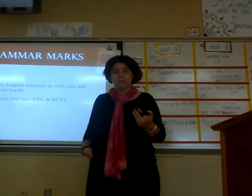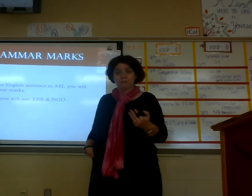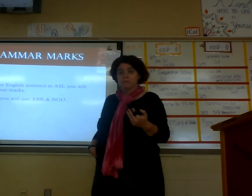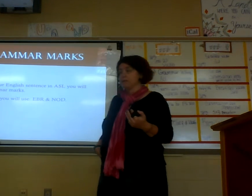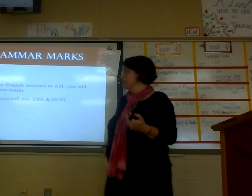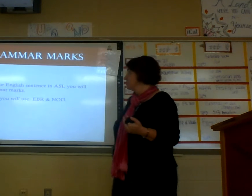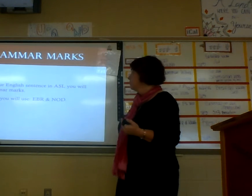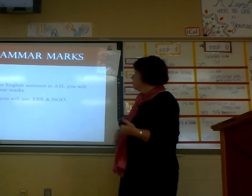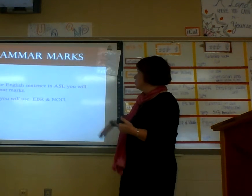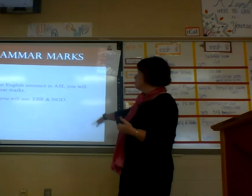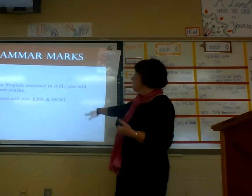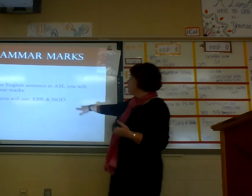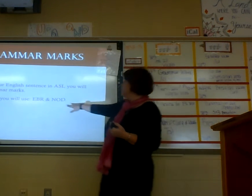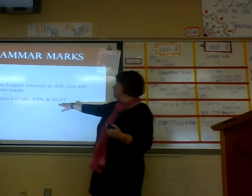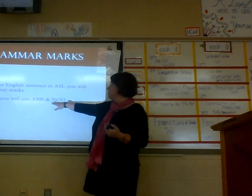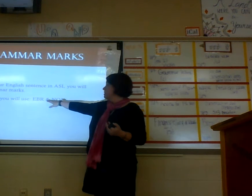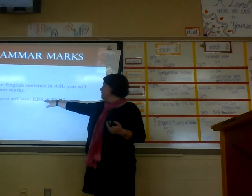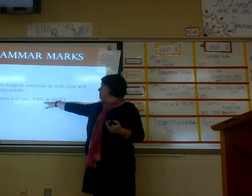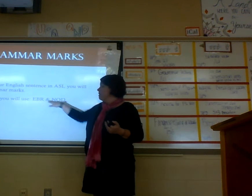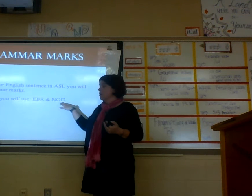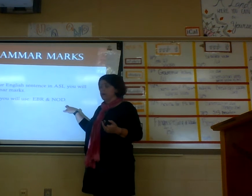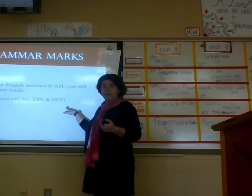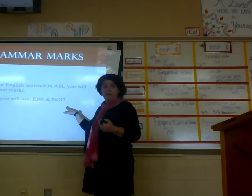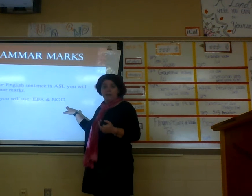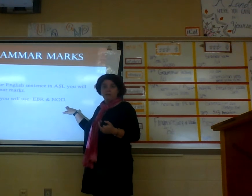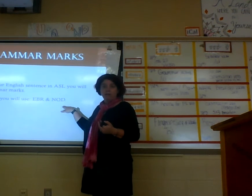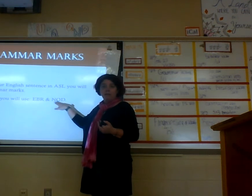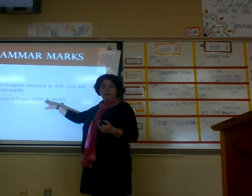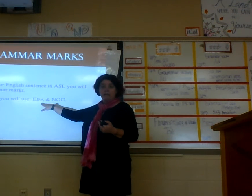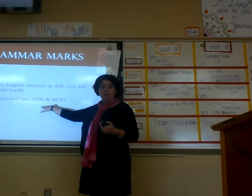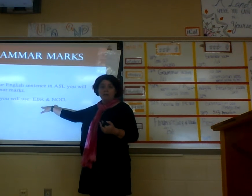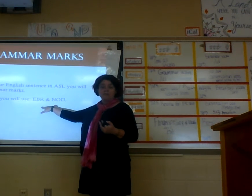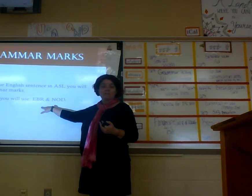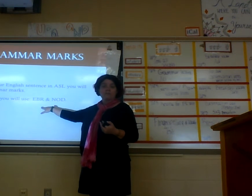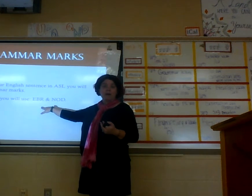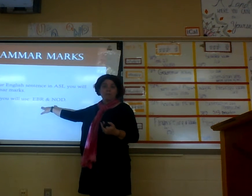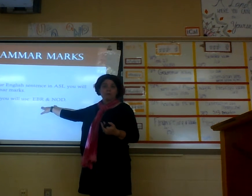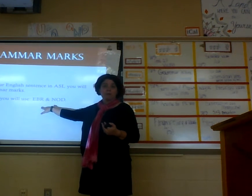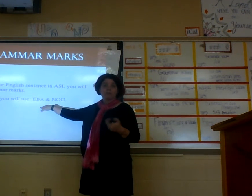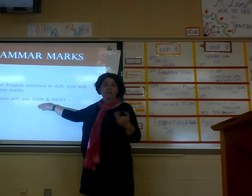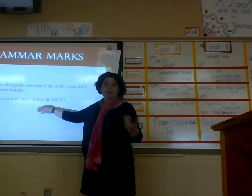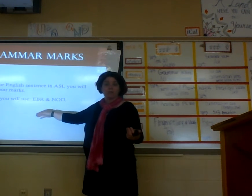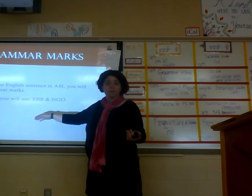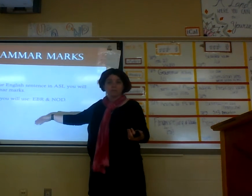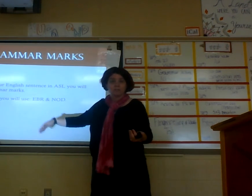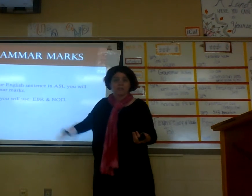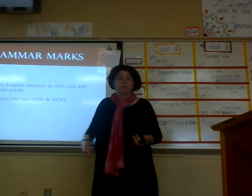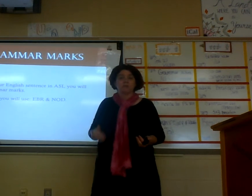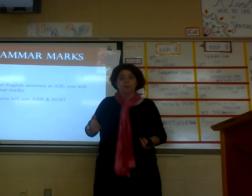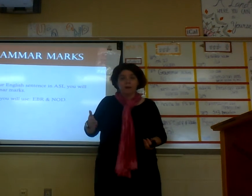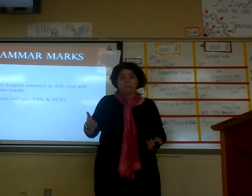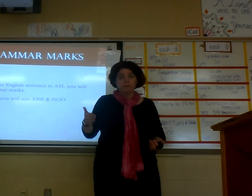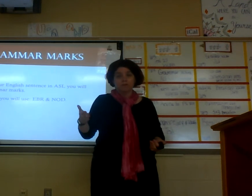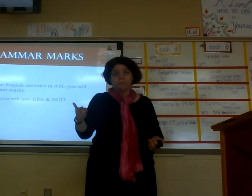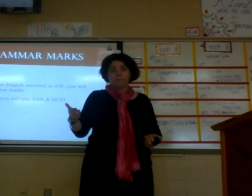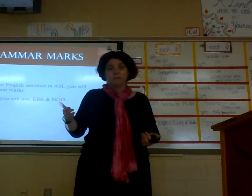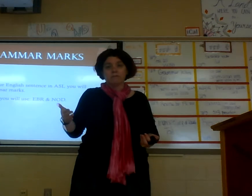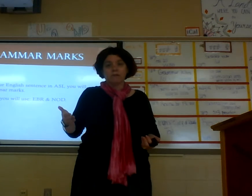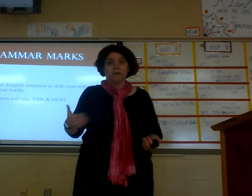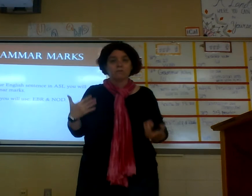the sentence. So you have what's known as an EBR and a nod. EBR stands for eyebrows raised or eyebrows resting. Your eyebrows should be resting right now. It's what